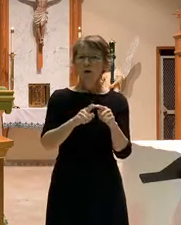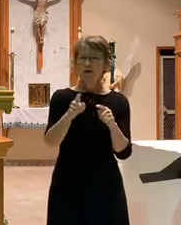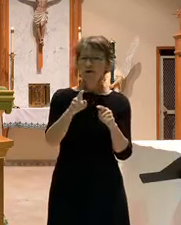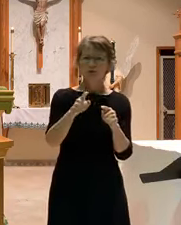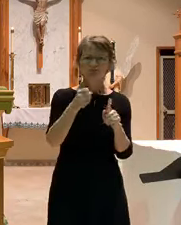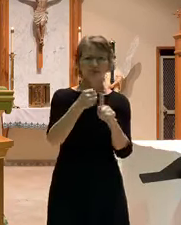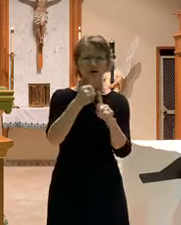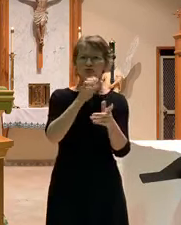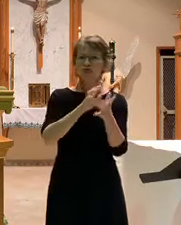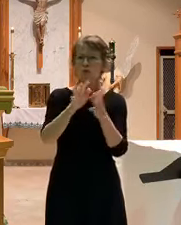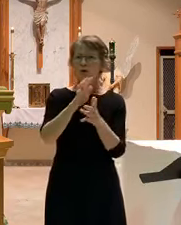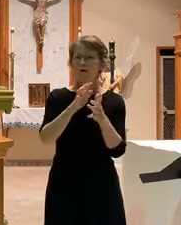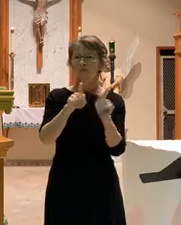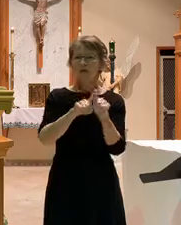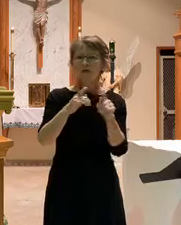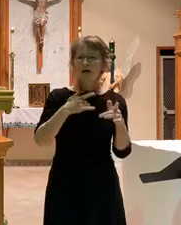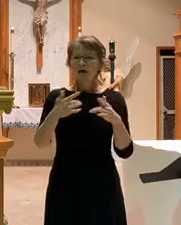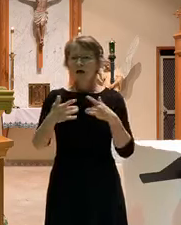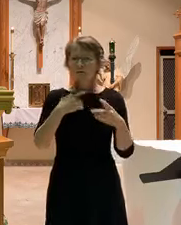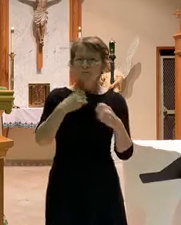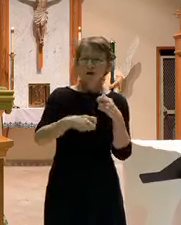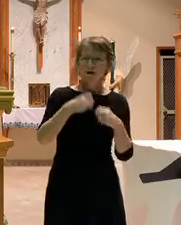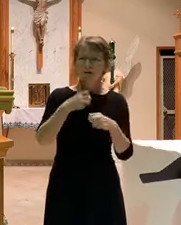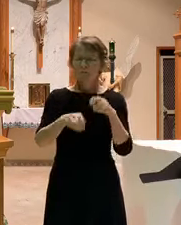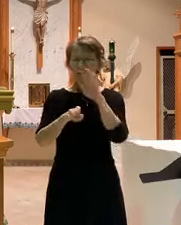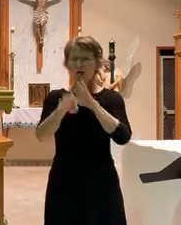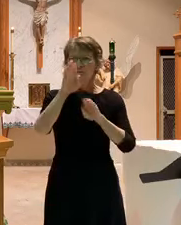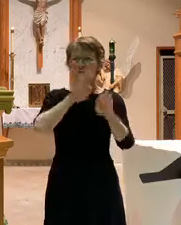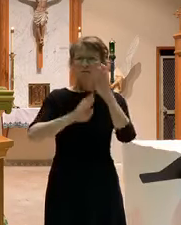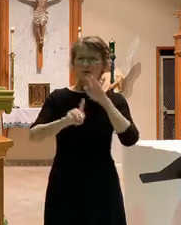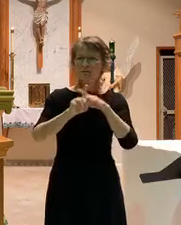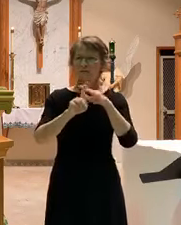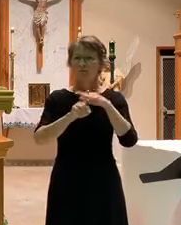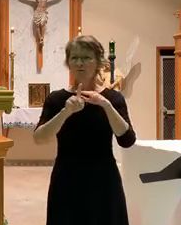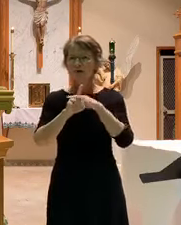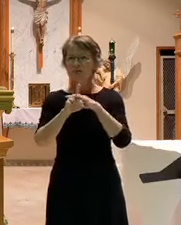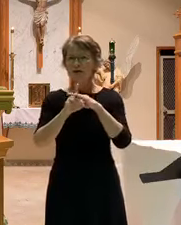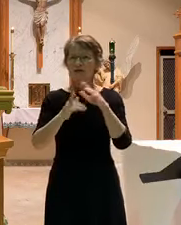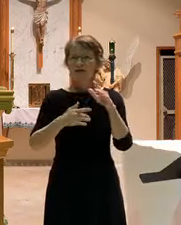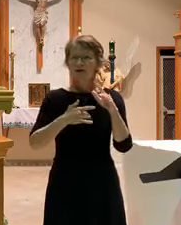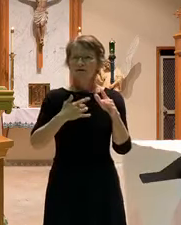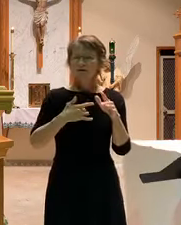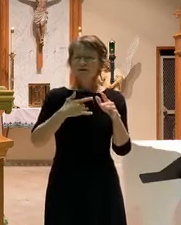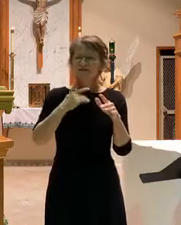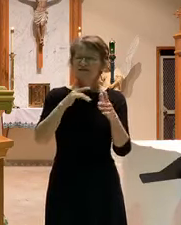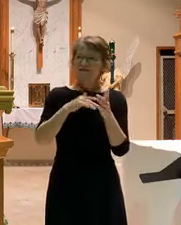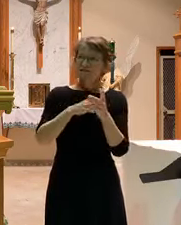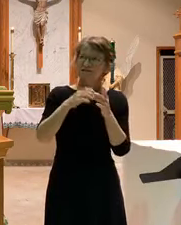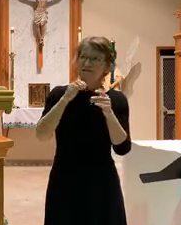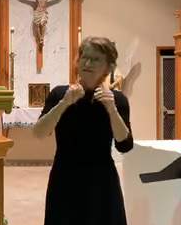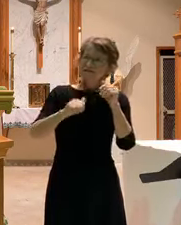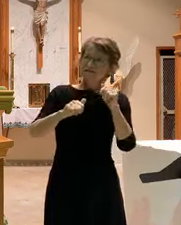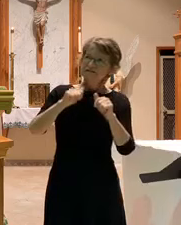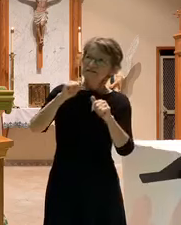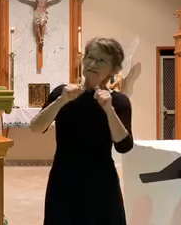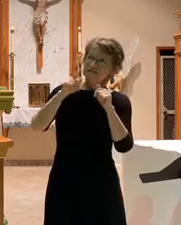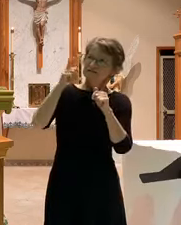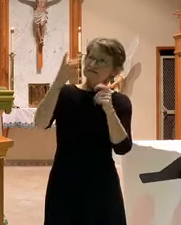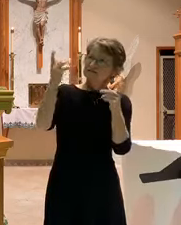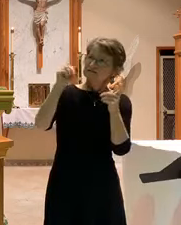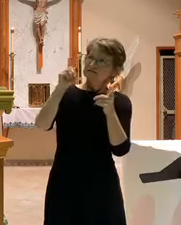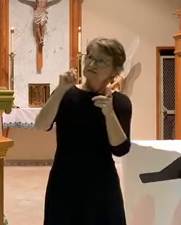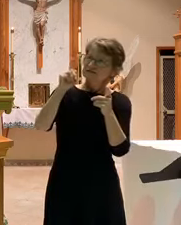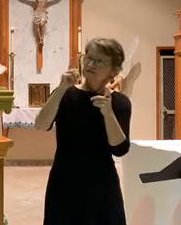Peter, slightly with disappointment, we see how much he longs for us to trust in him.